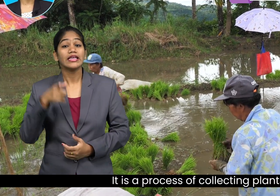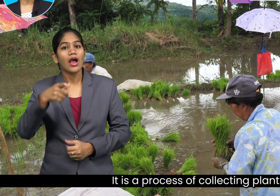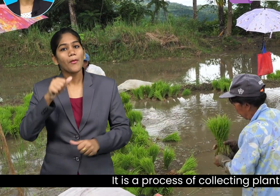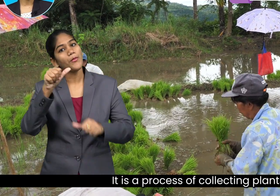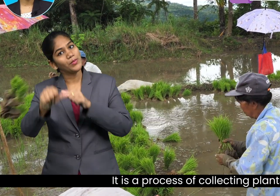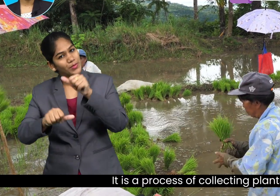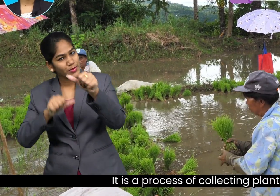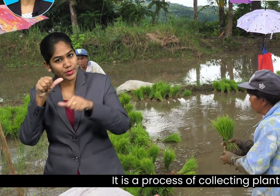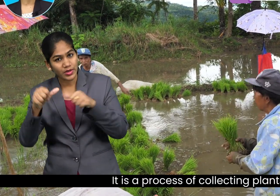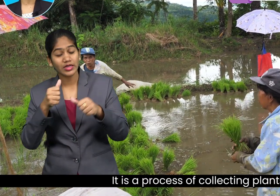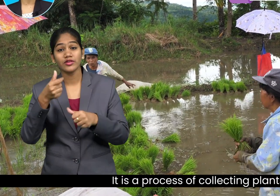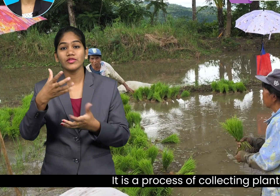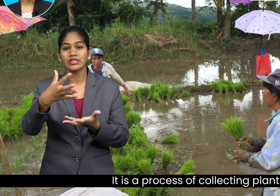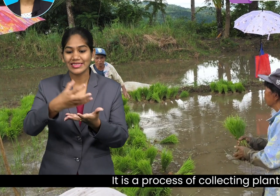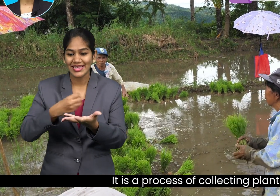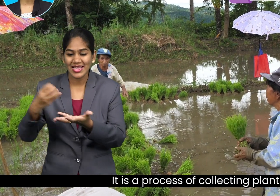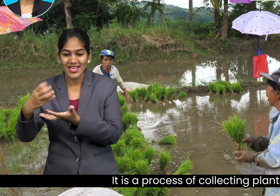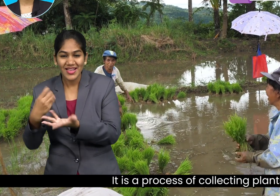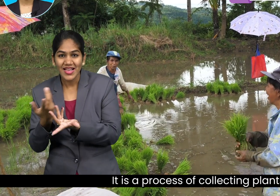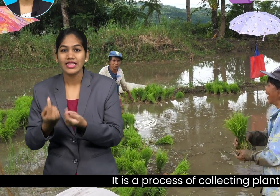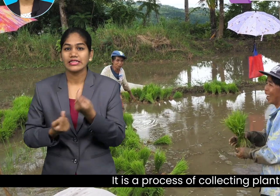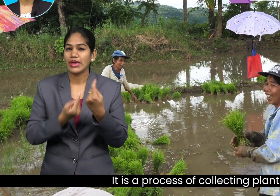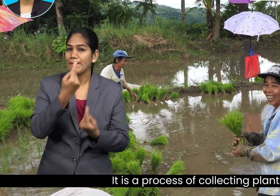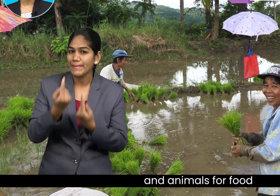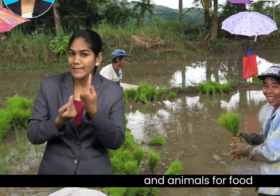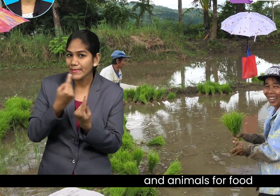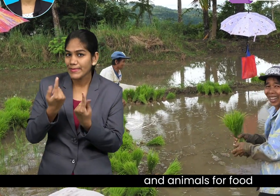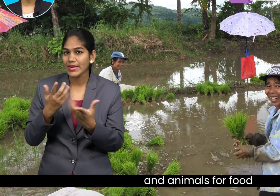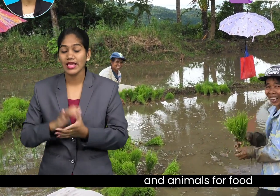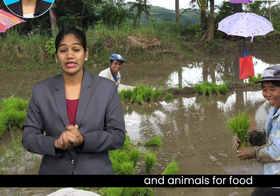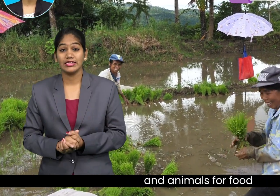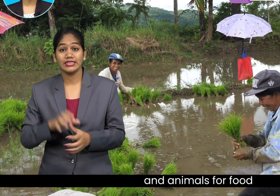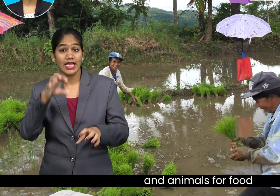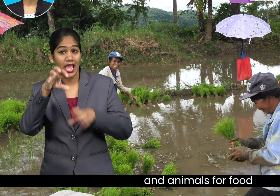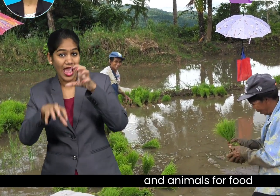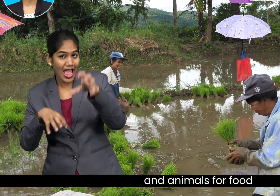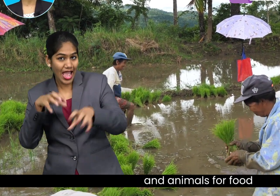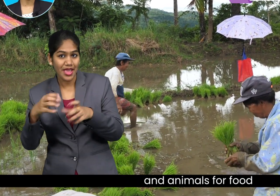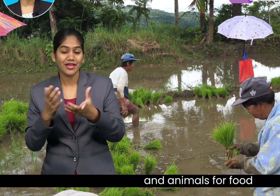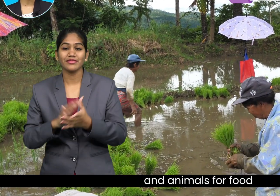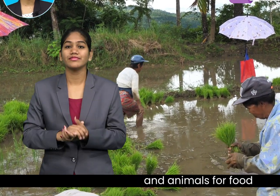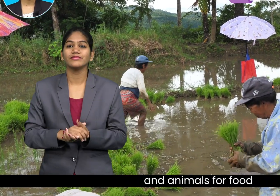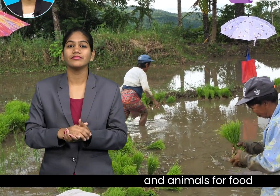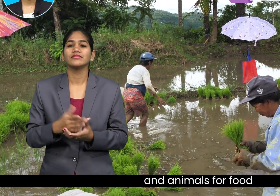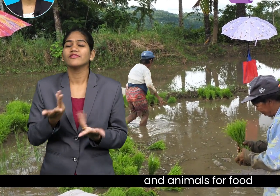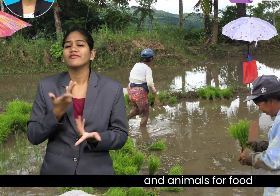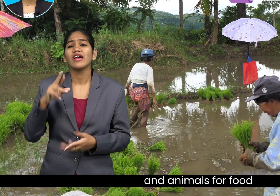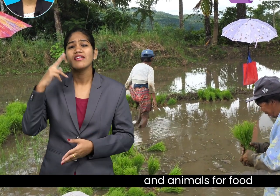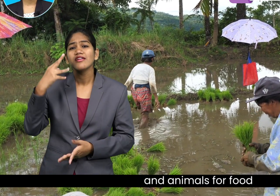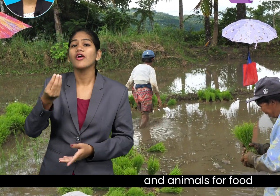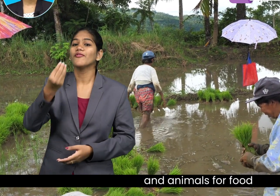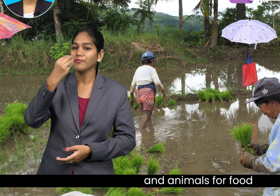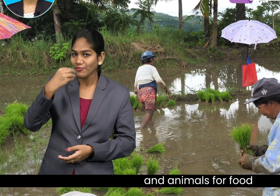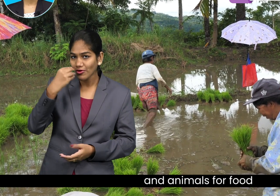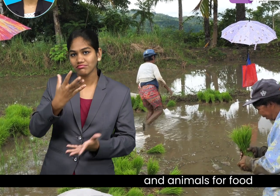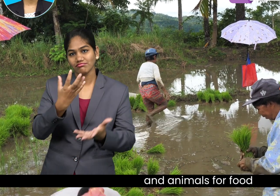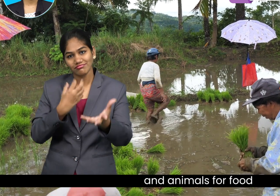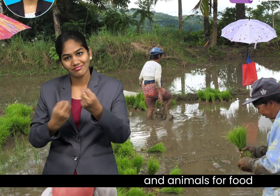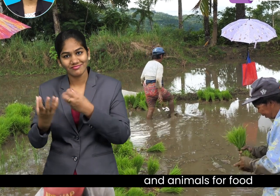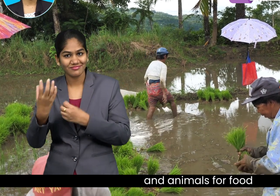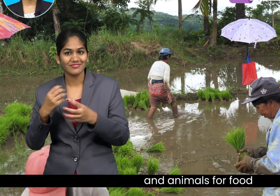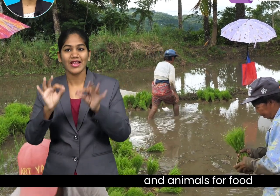It is the process of collecting plants and animals for food.